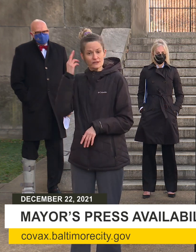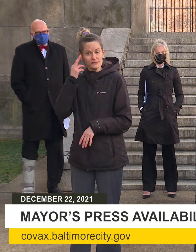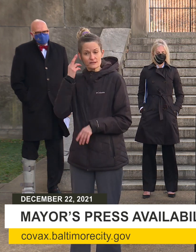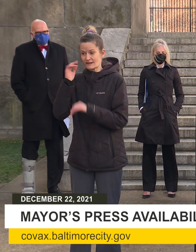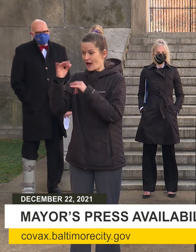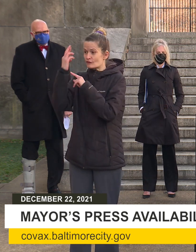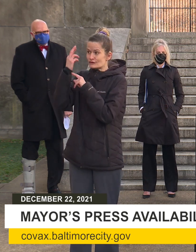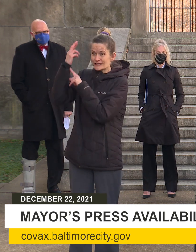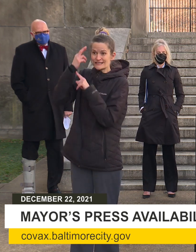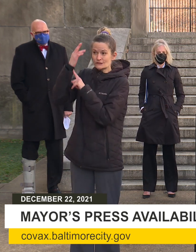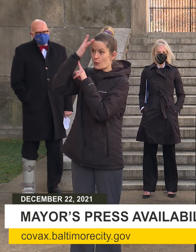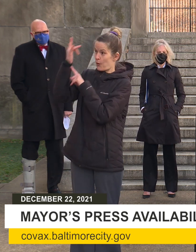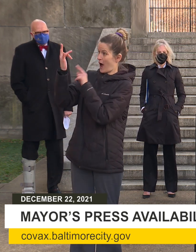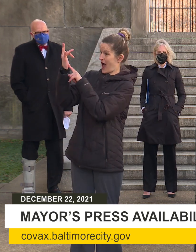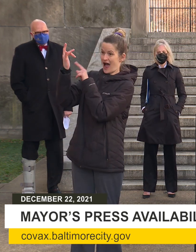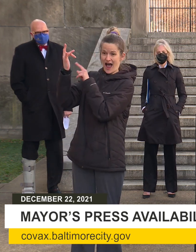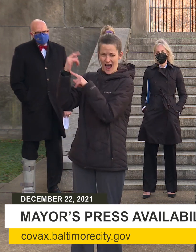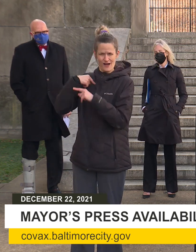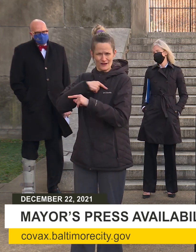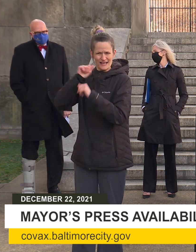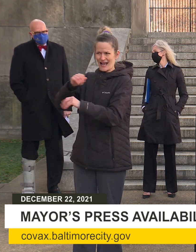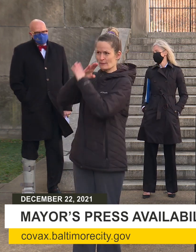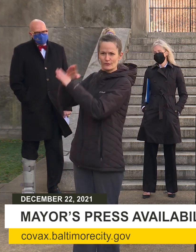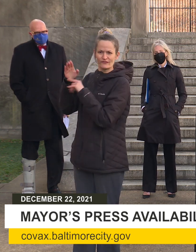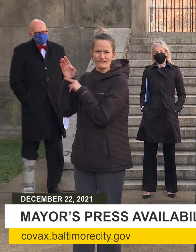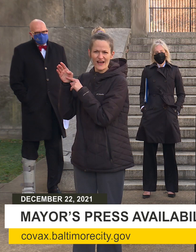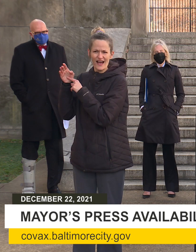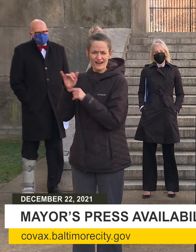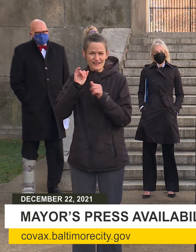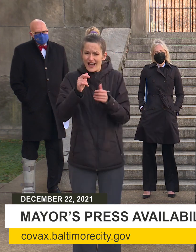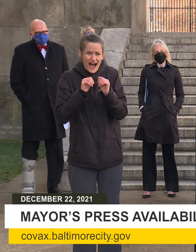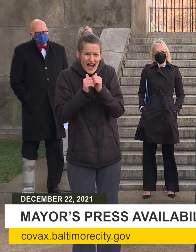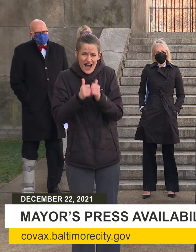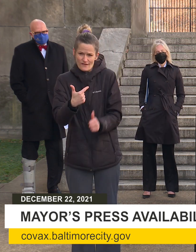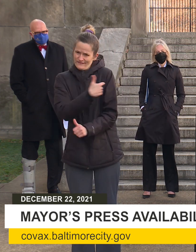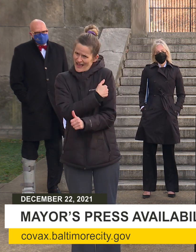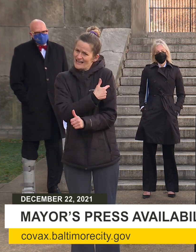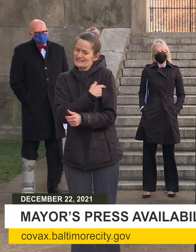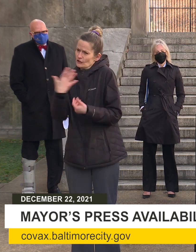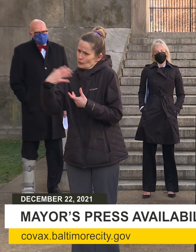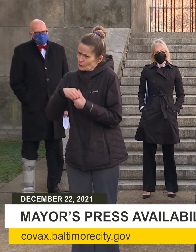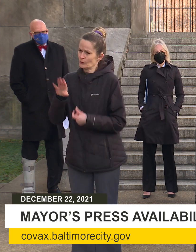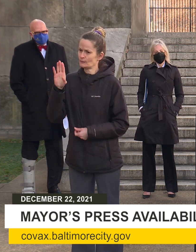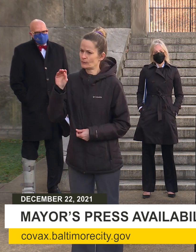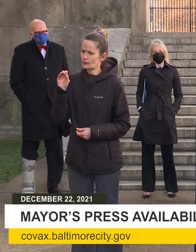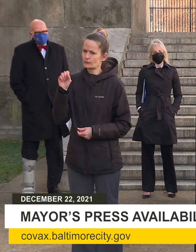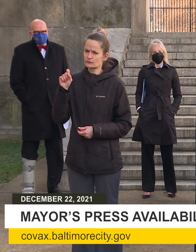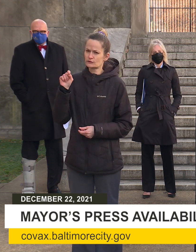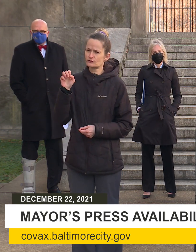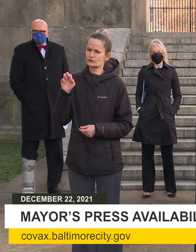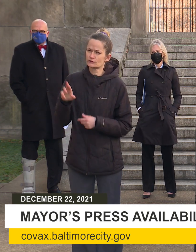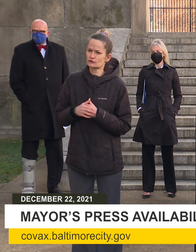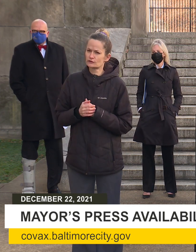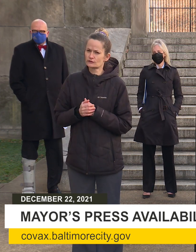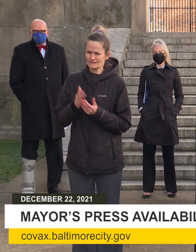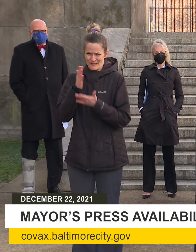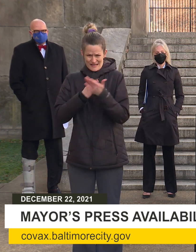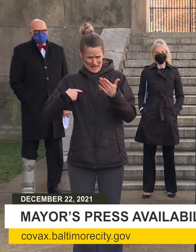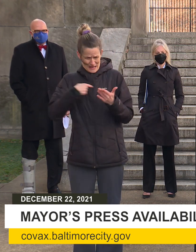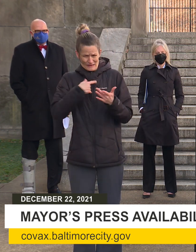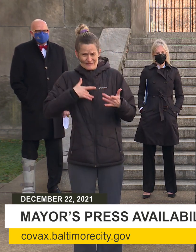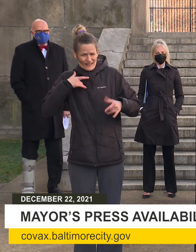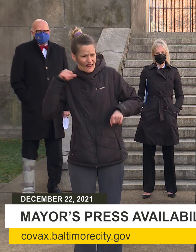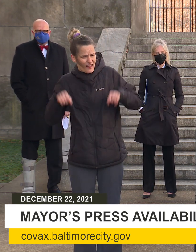get fully vaccinated, which includes getting a booster. Understandably, some of us are concerned about the vaccine, and I am